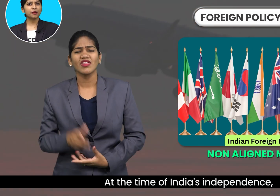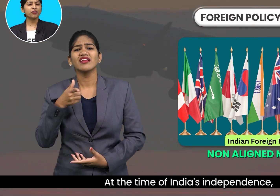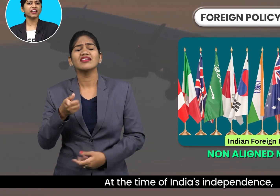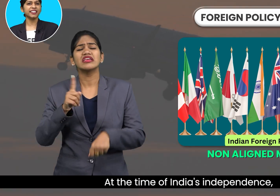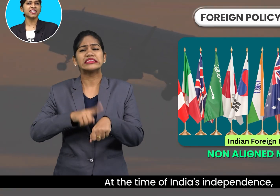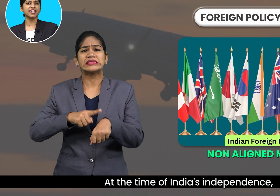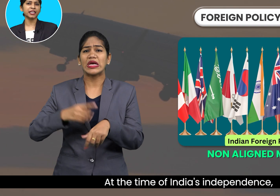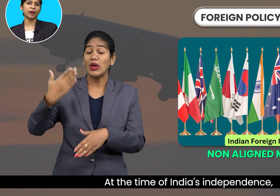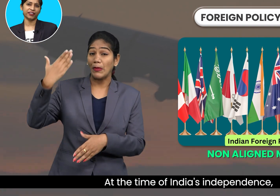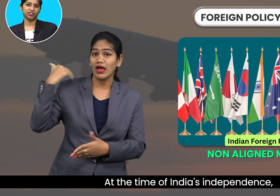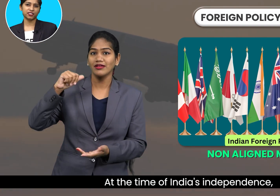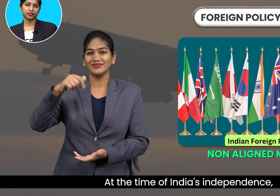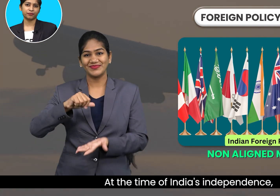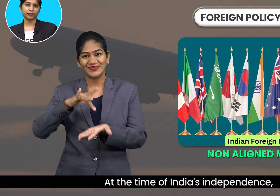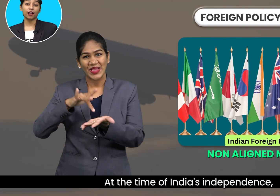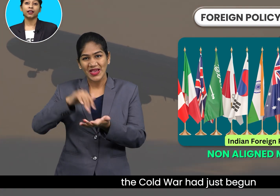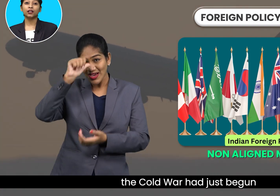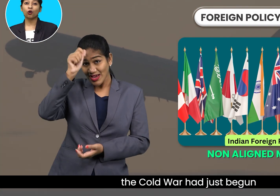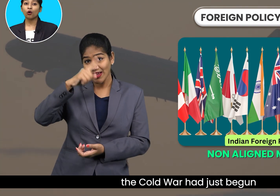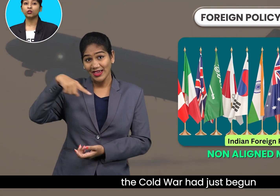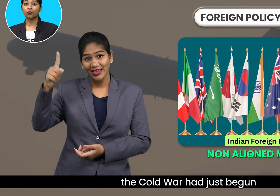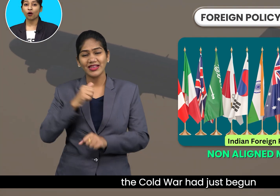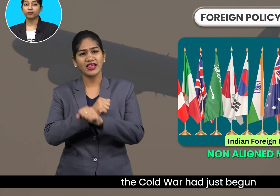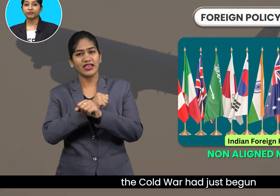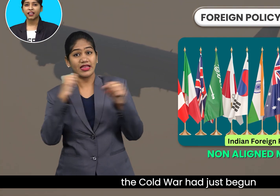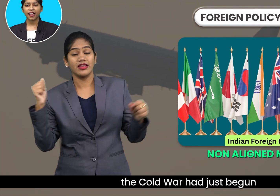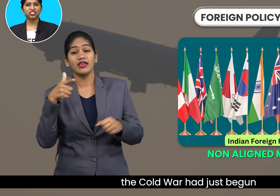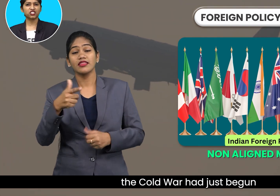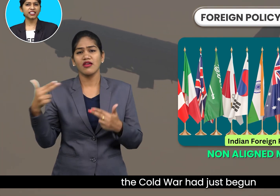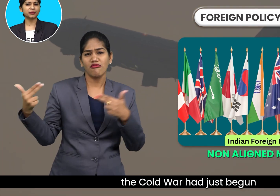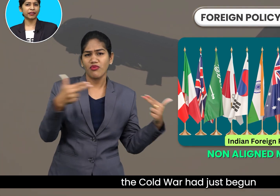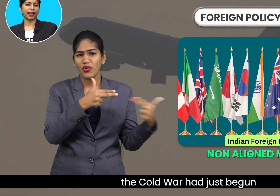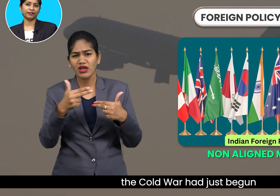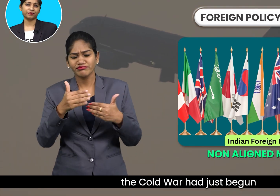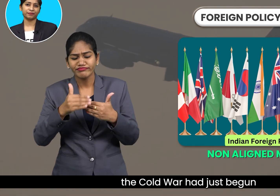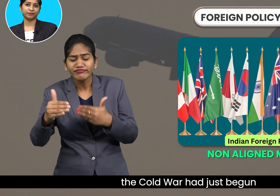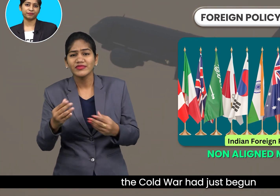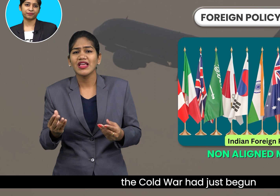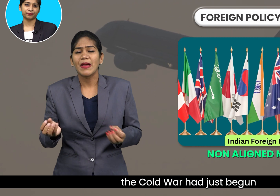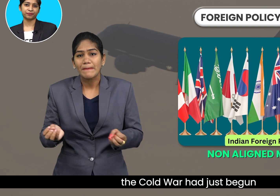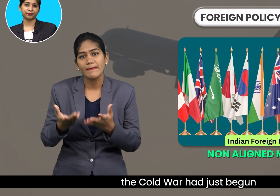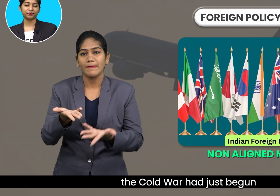At the time of India's independence, the Cold War had just begun,